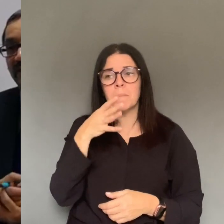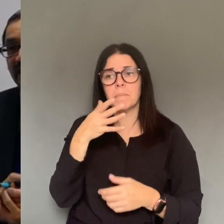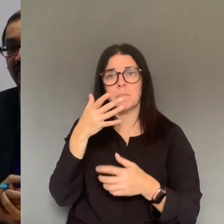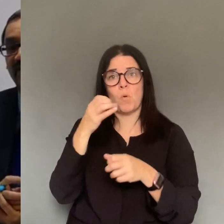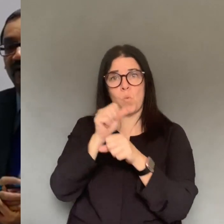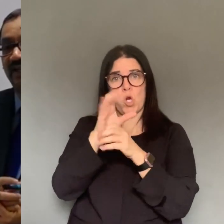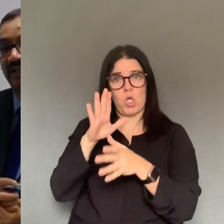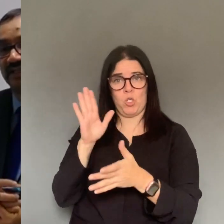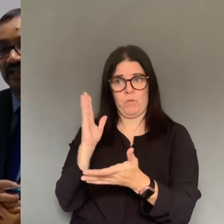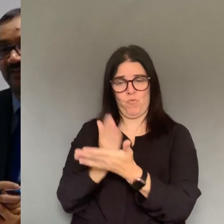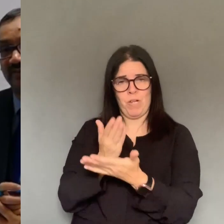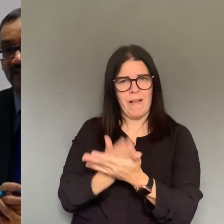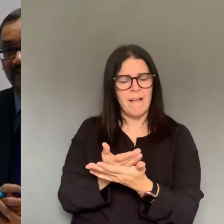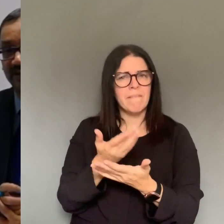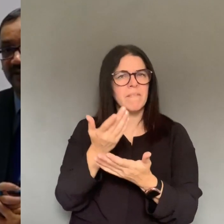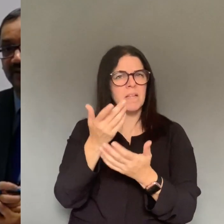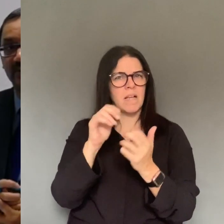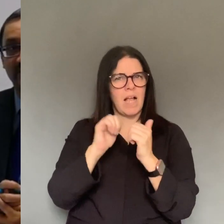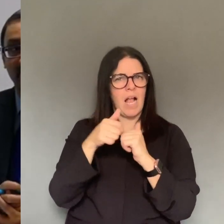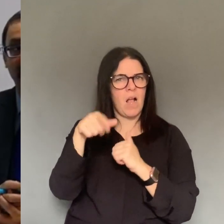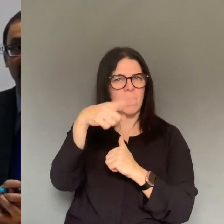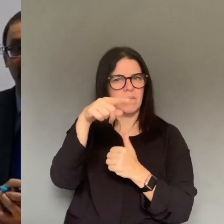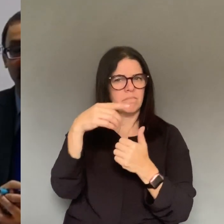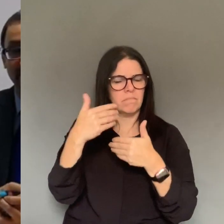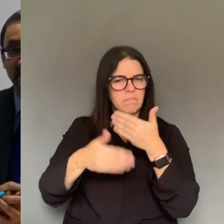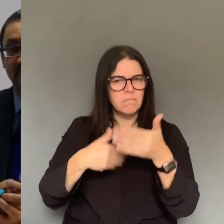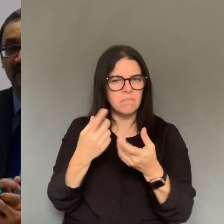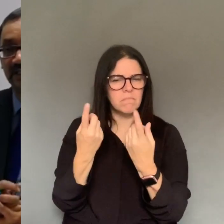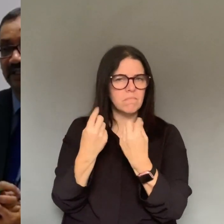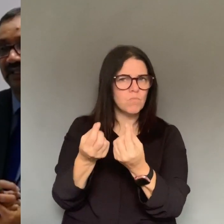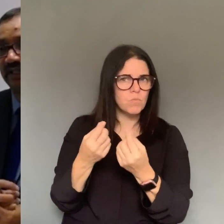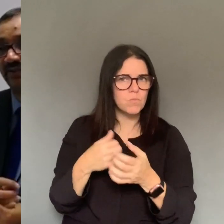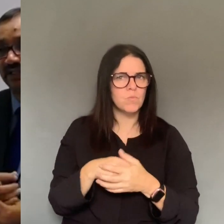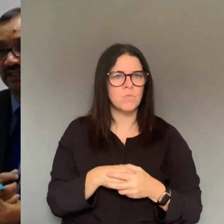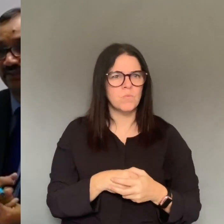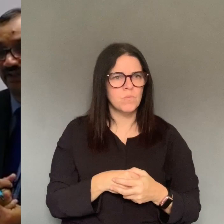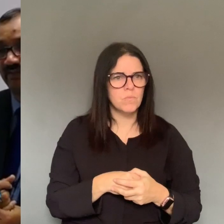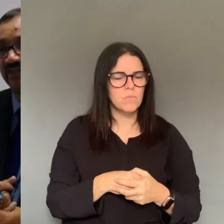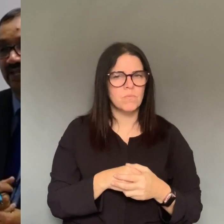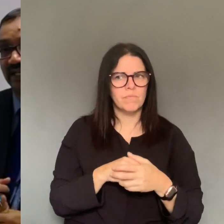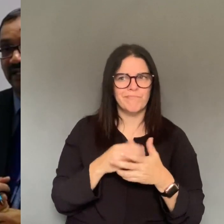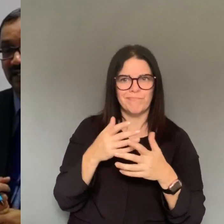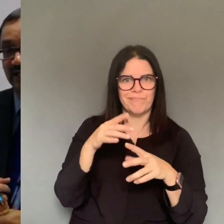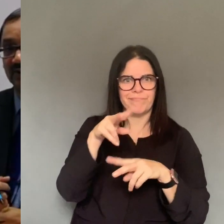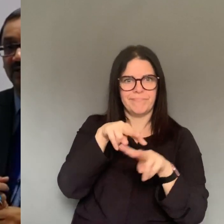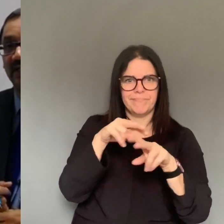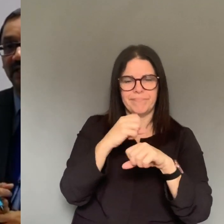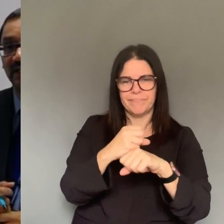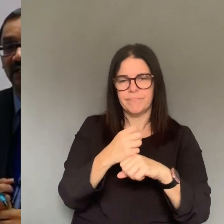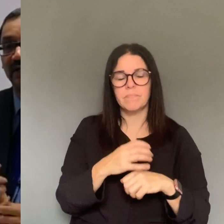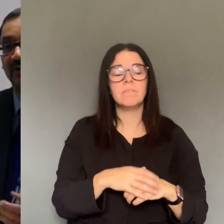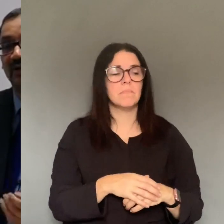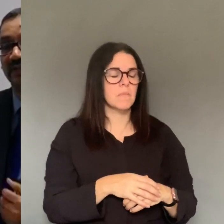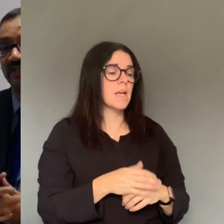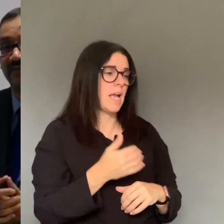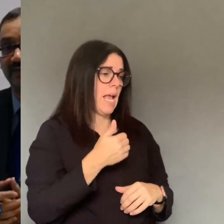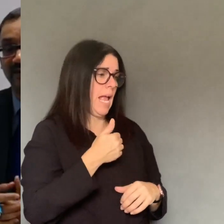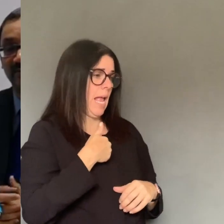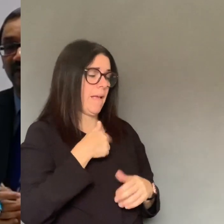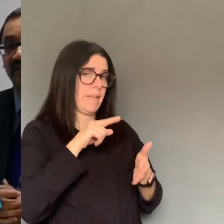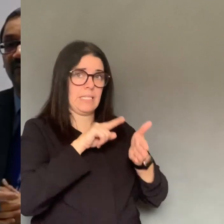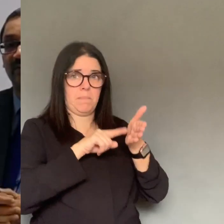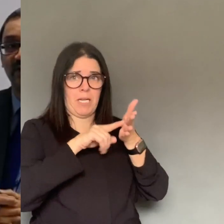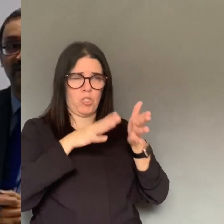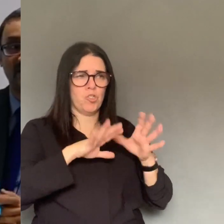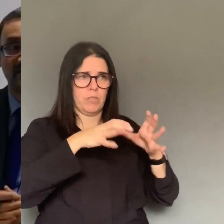we do have our team of inspectors who are working closely with these farms and ensuring that all these